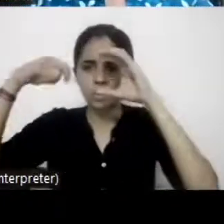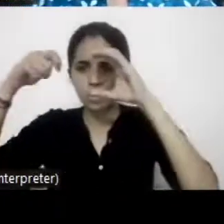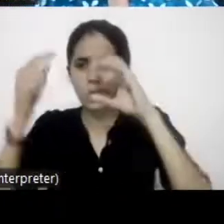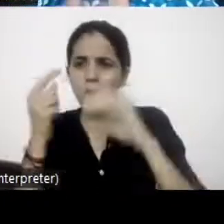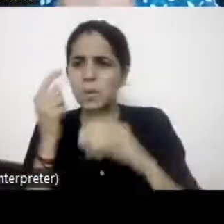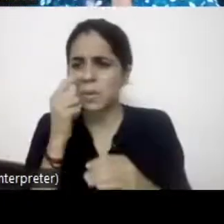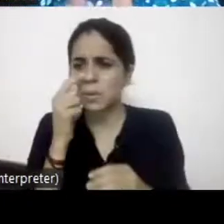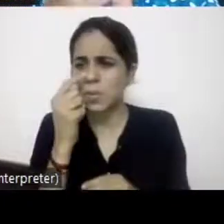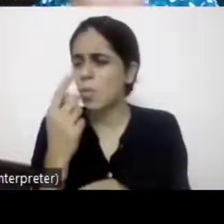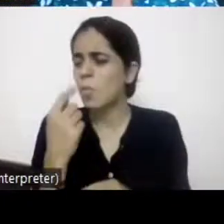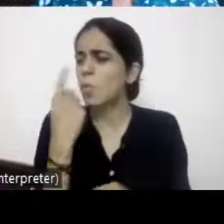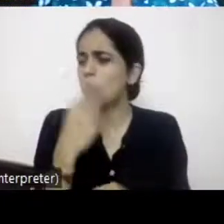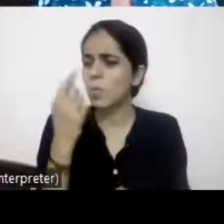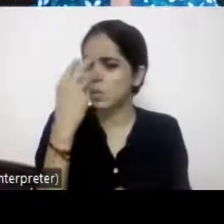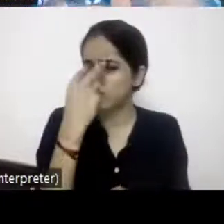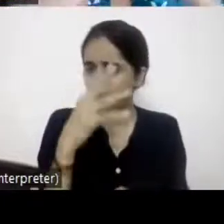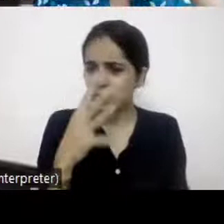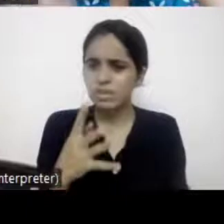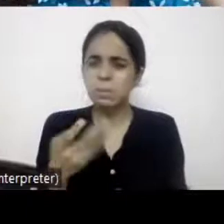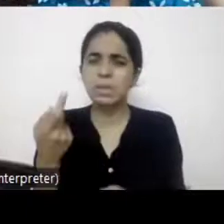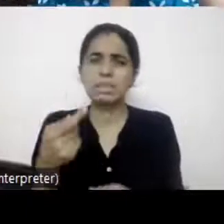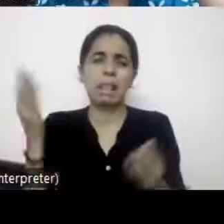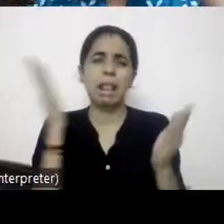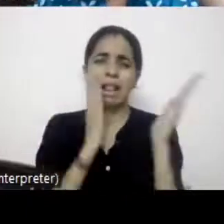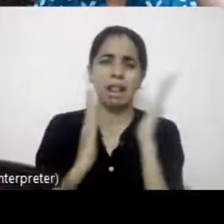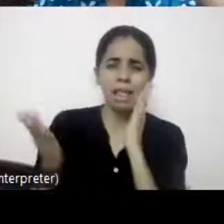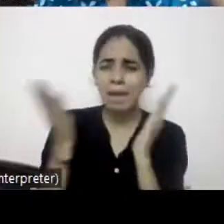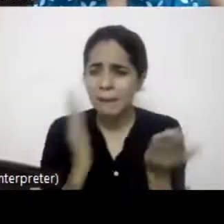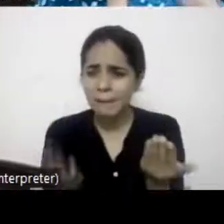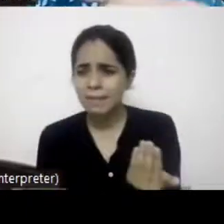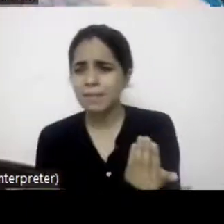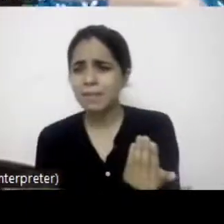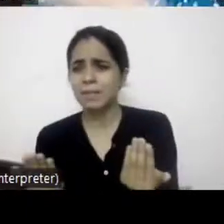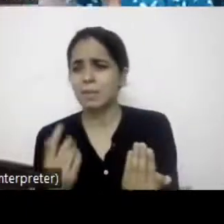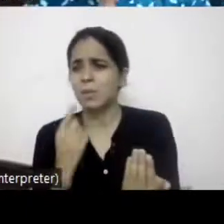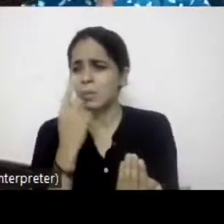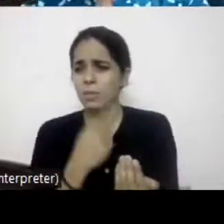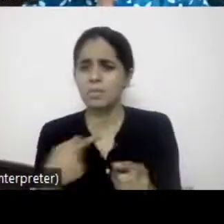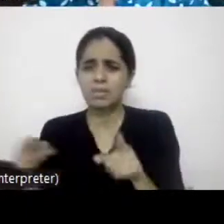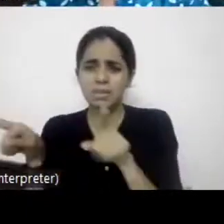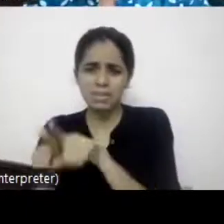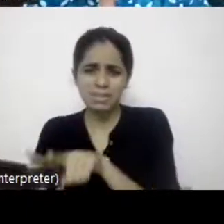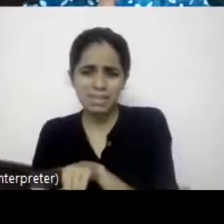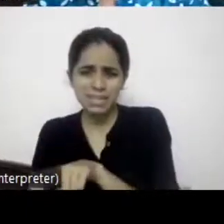is blind is getting molested by a person from the same,